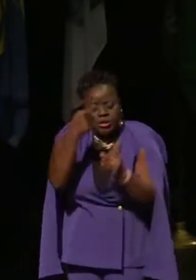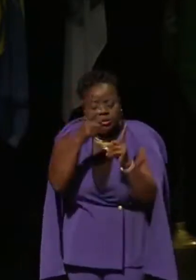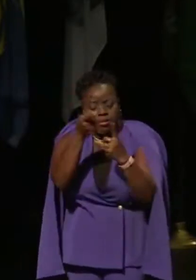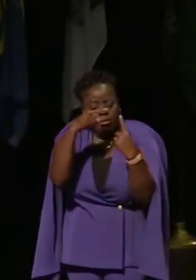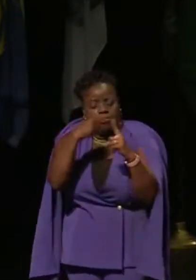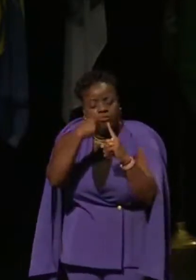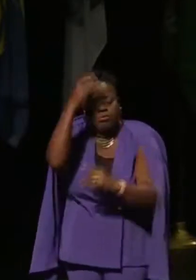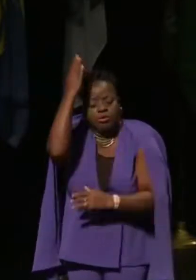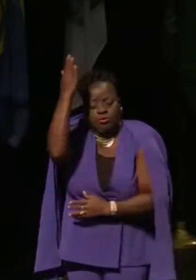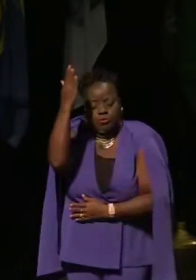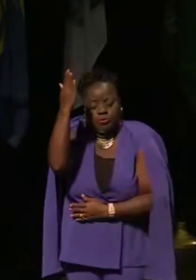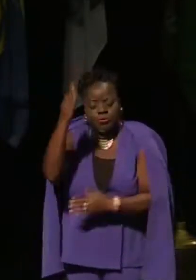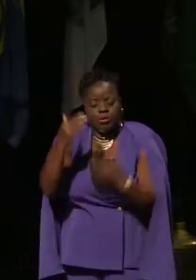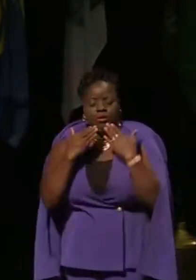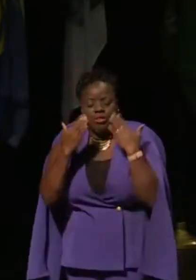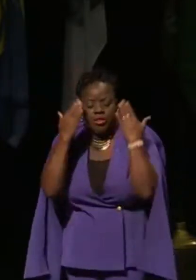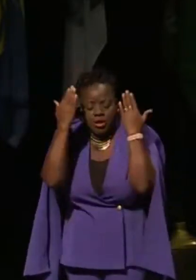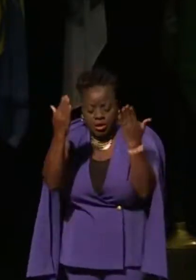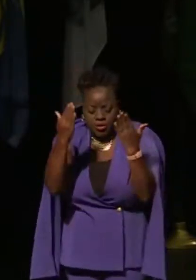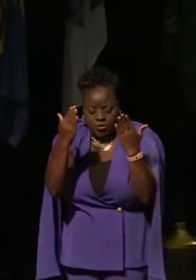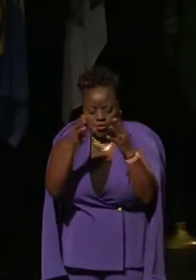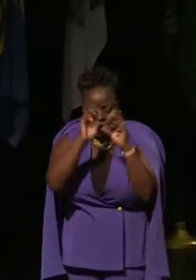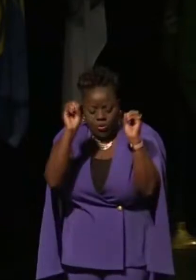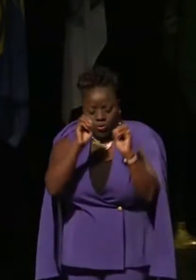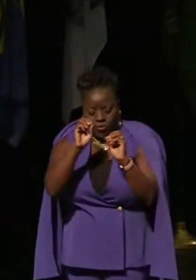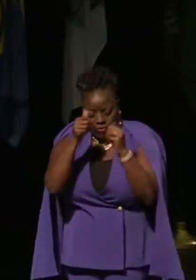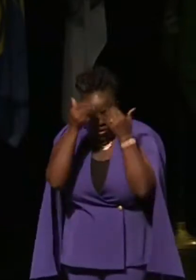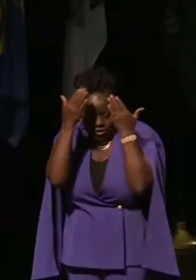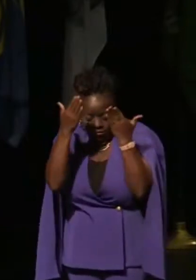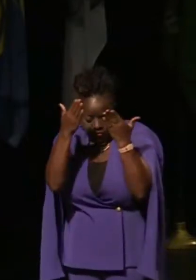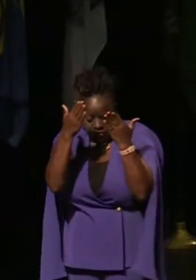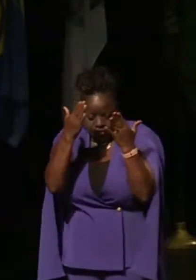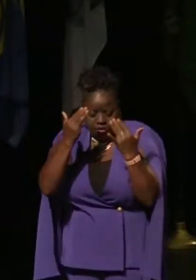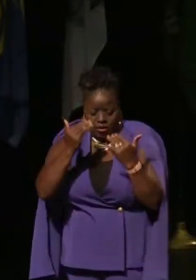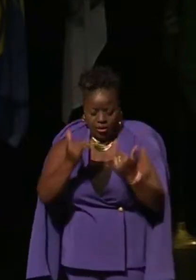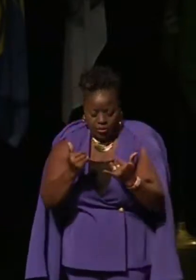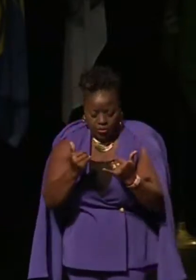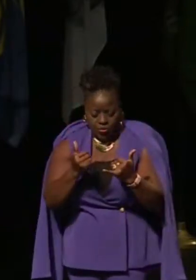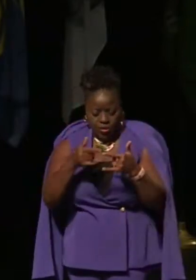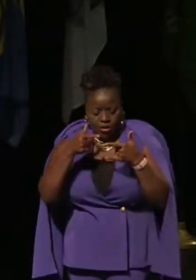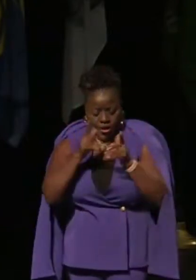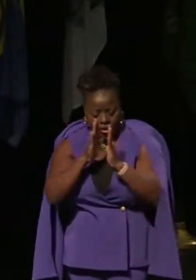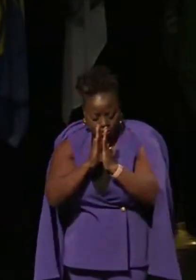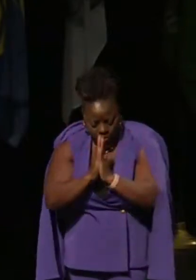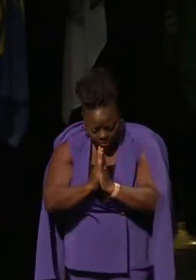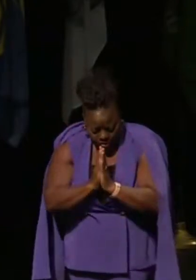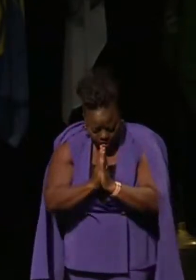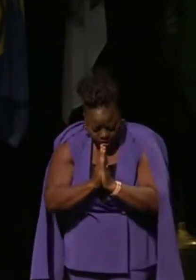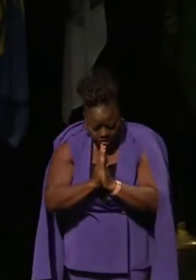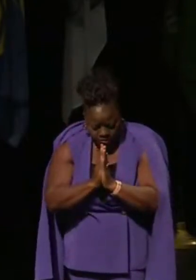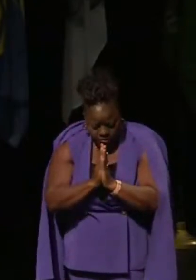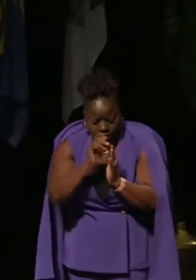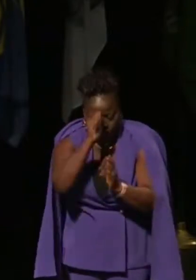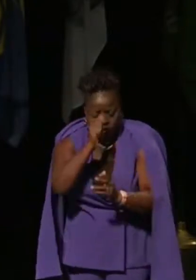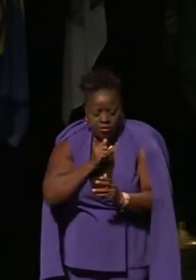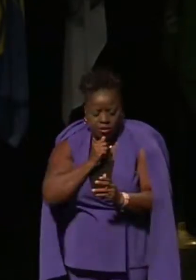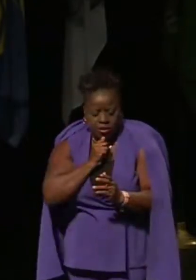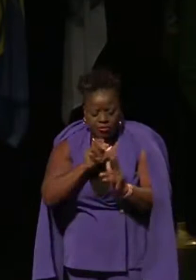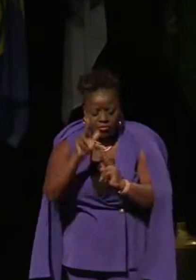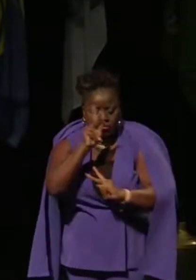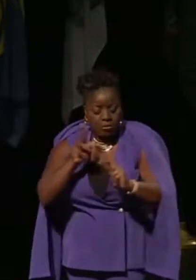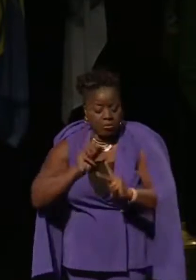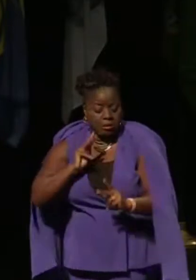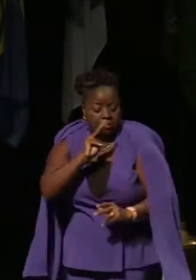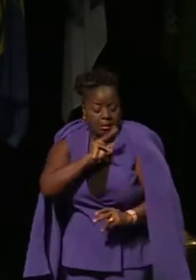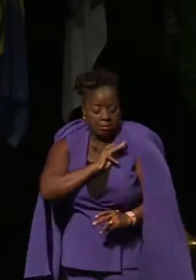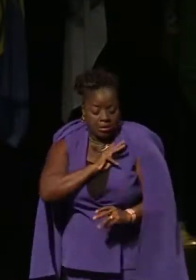from you. Thank you, O Supreme One. Now, let us bow our heads in a moment of silence for those